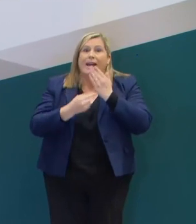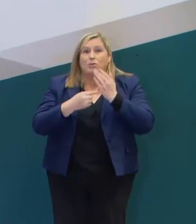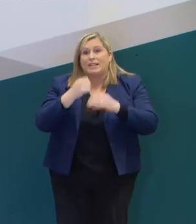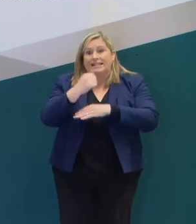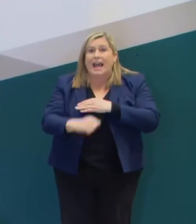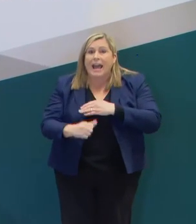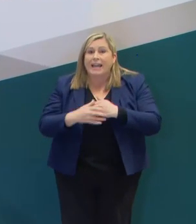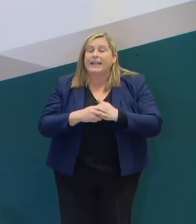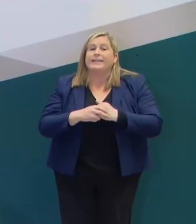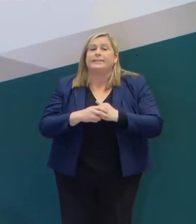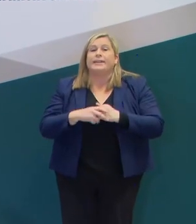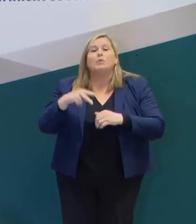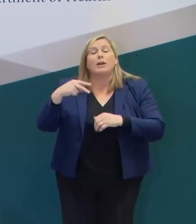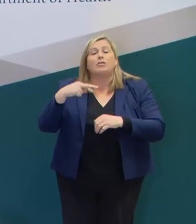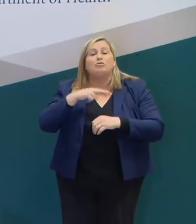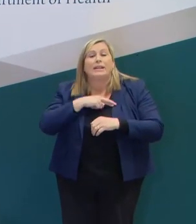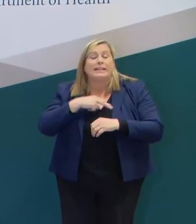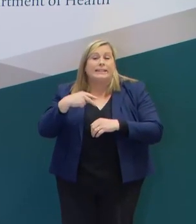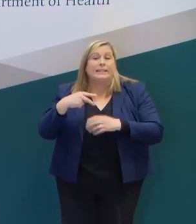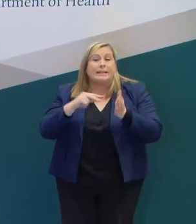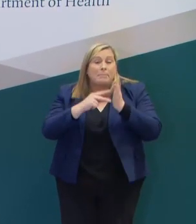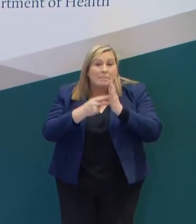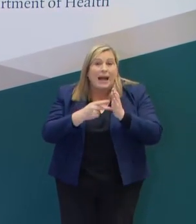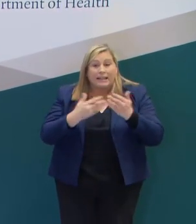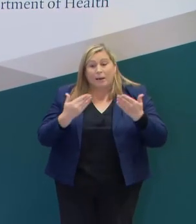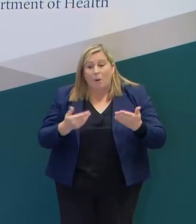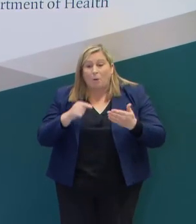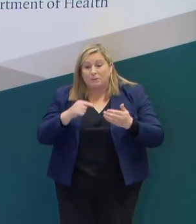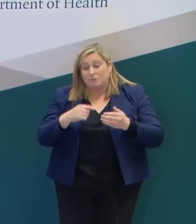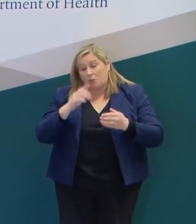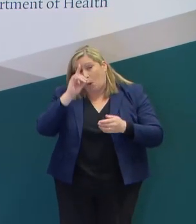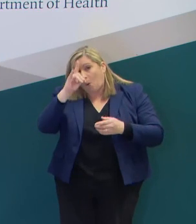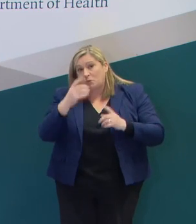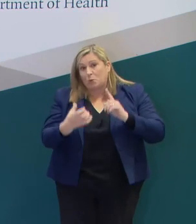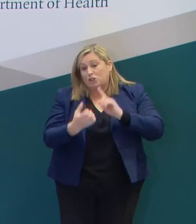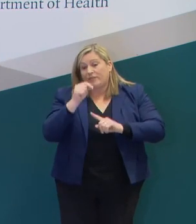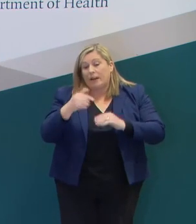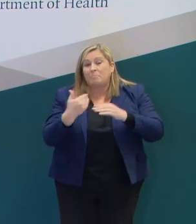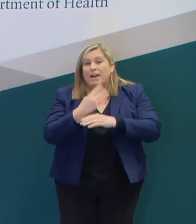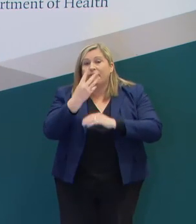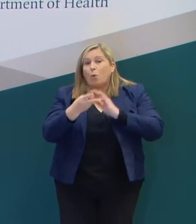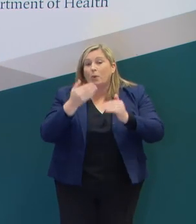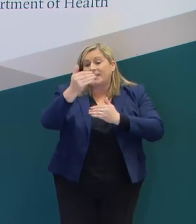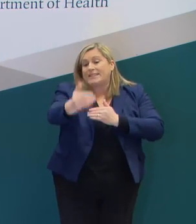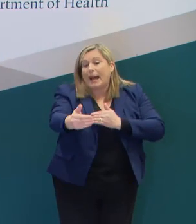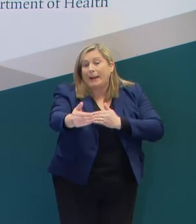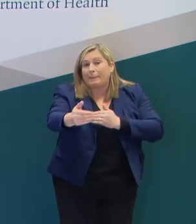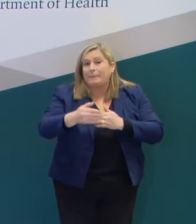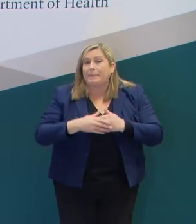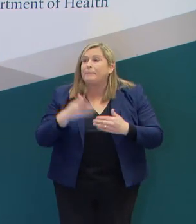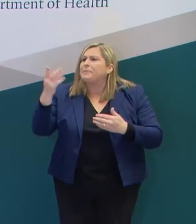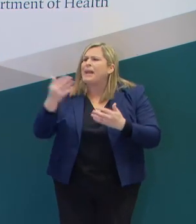So the plan at the moment is that will be in around 4 weeks' time, barring incident. How many